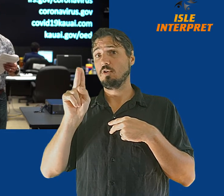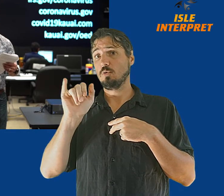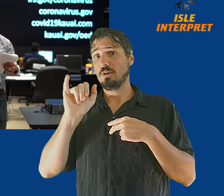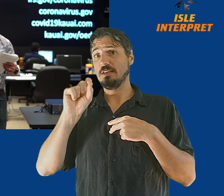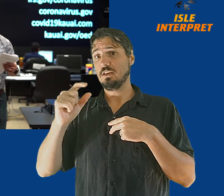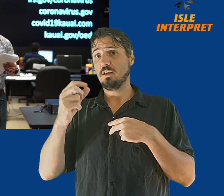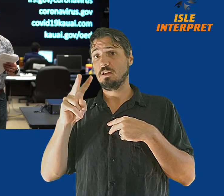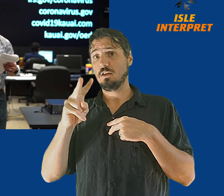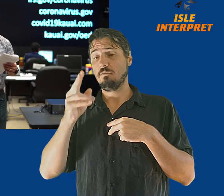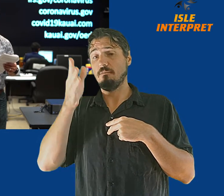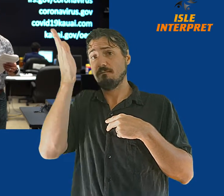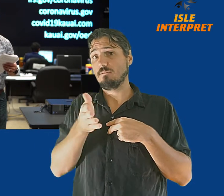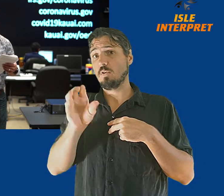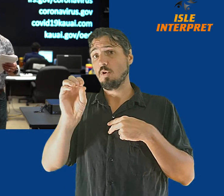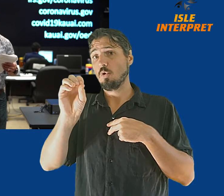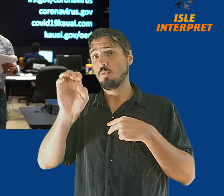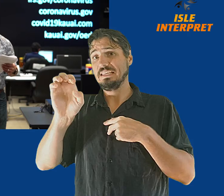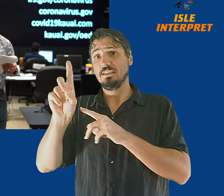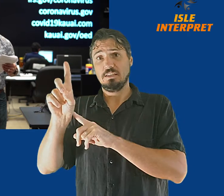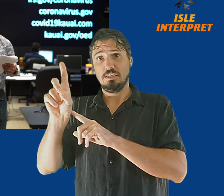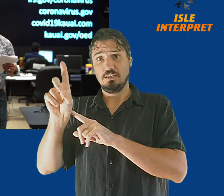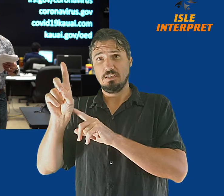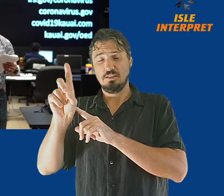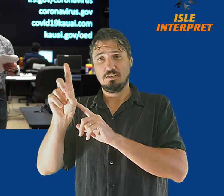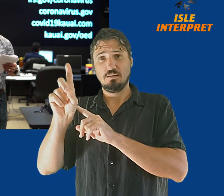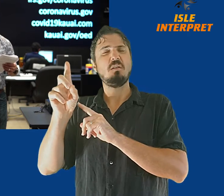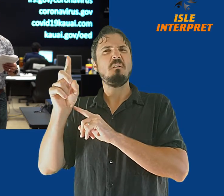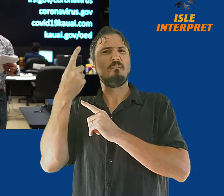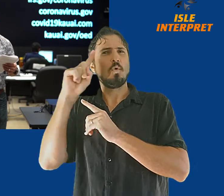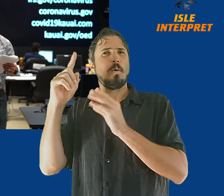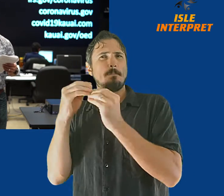www.kauai.gov/OED or the Chamber website at